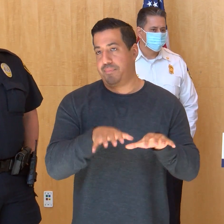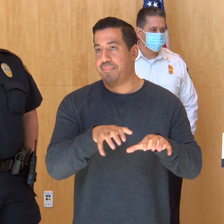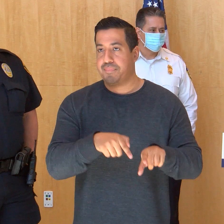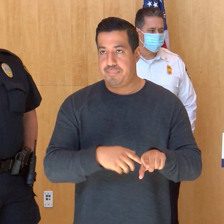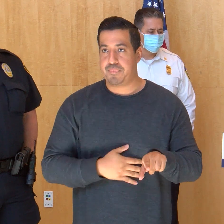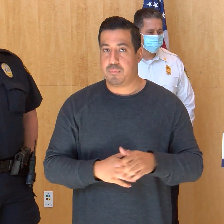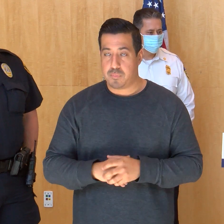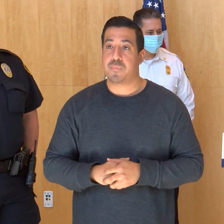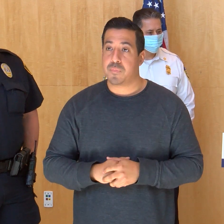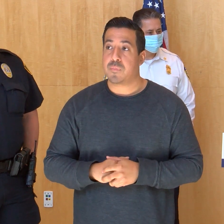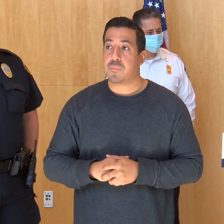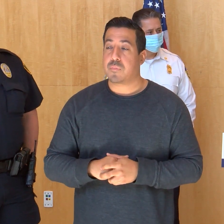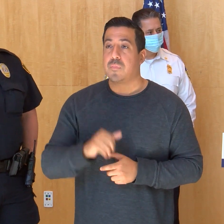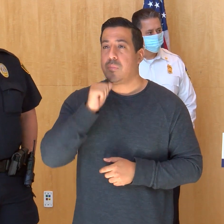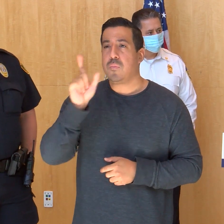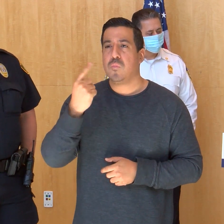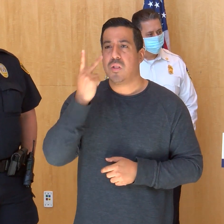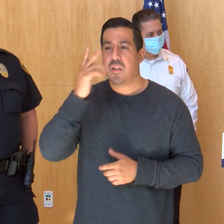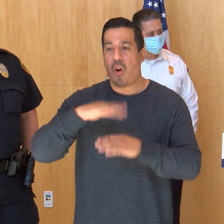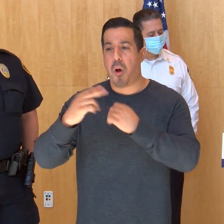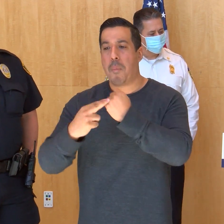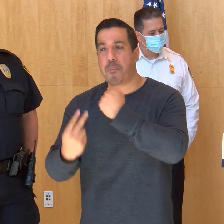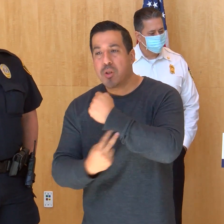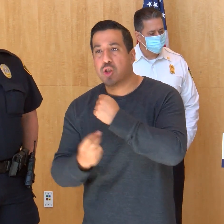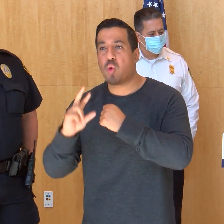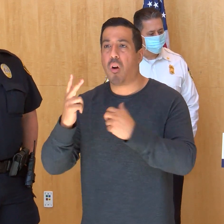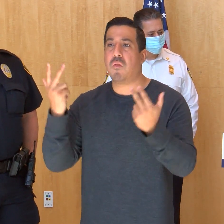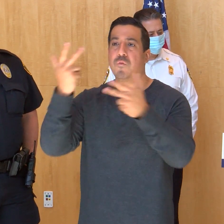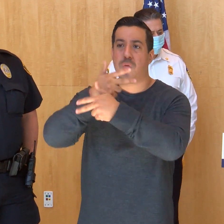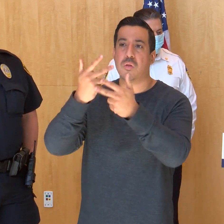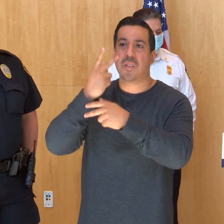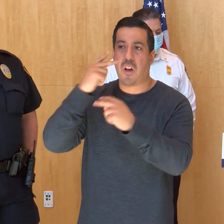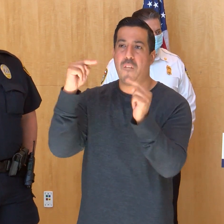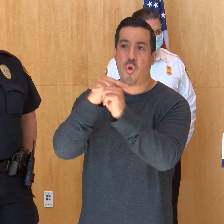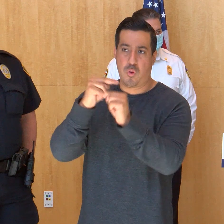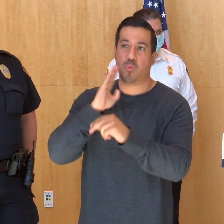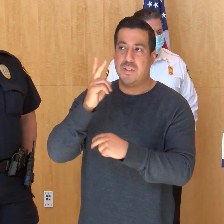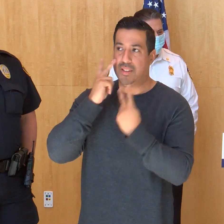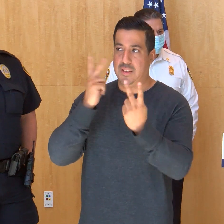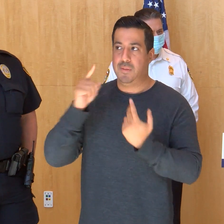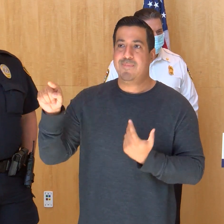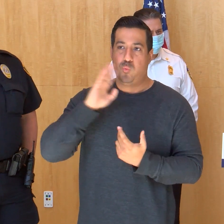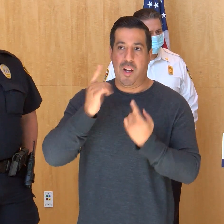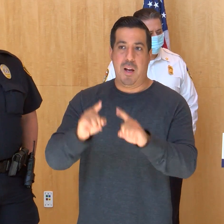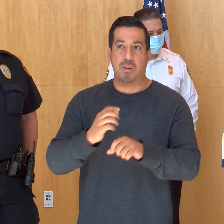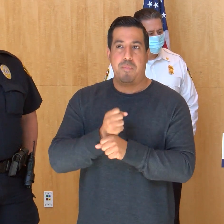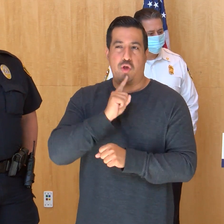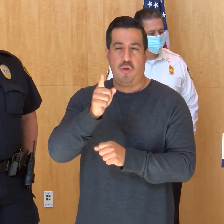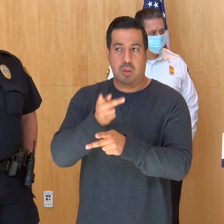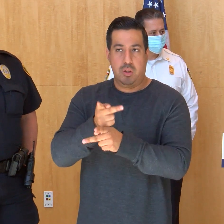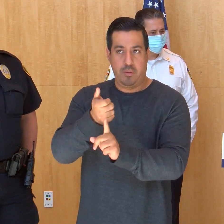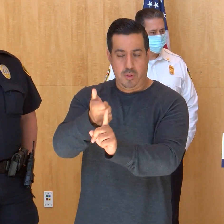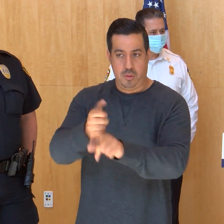just on bridges and overpasses, but we'll see that on the freeways as well. So we want to make sure that we're taking care to do that. The